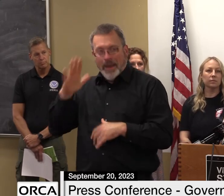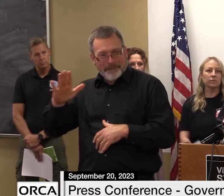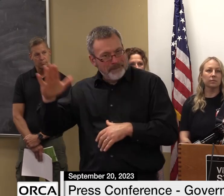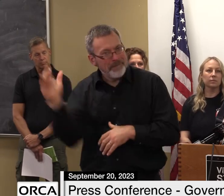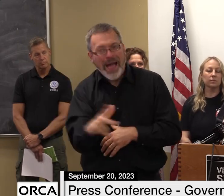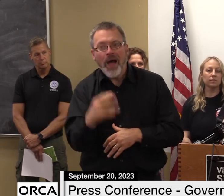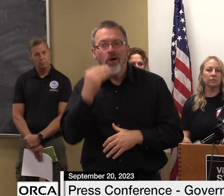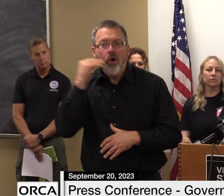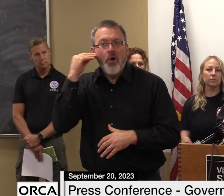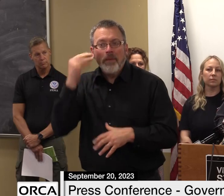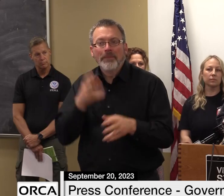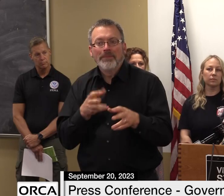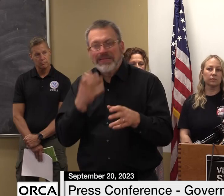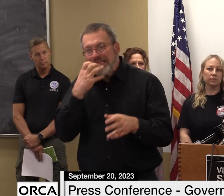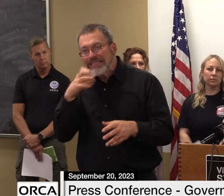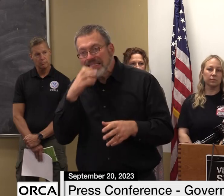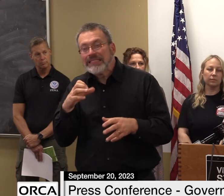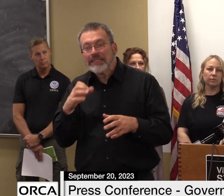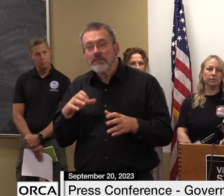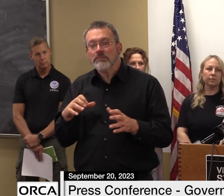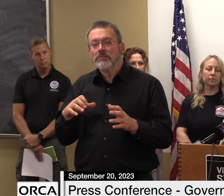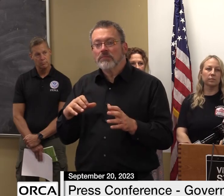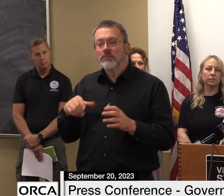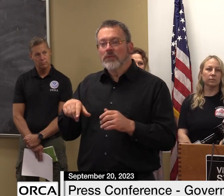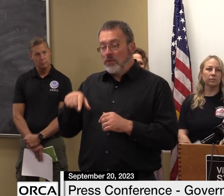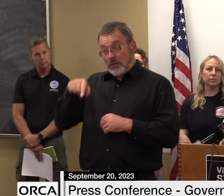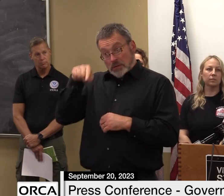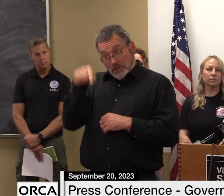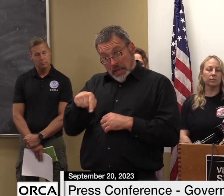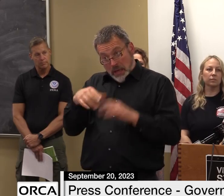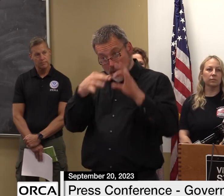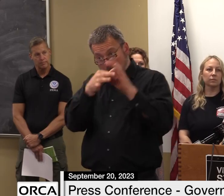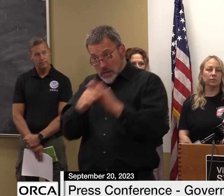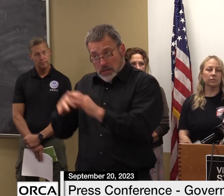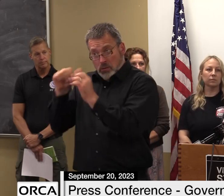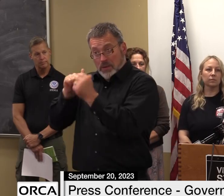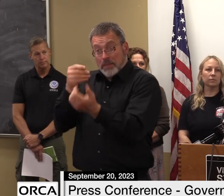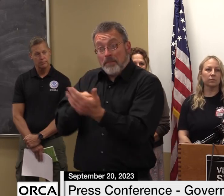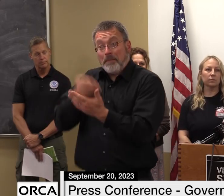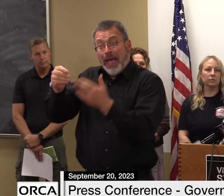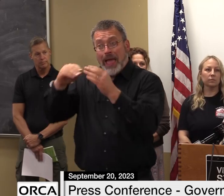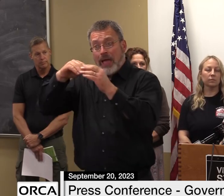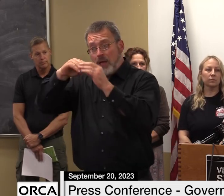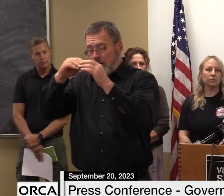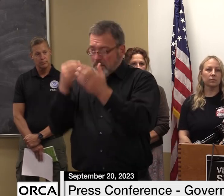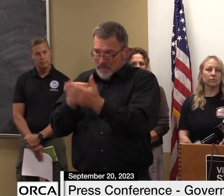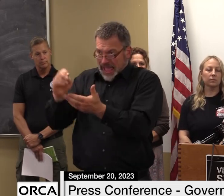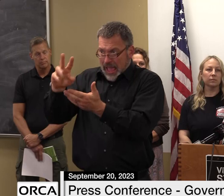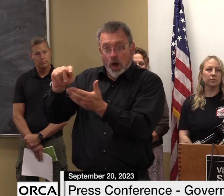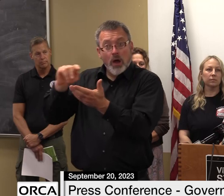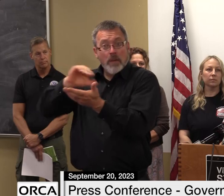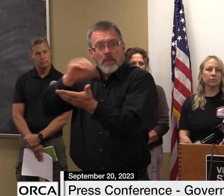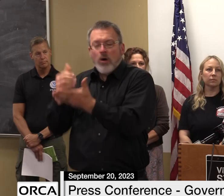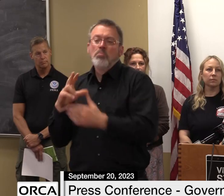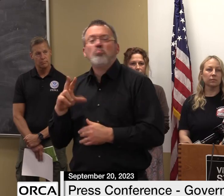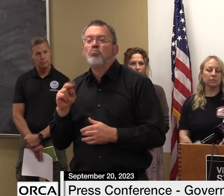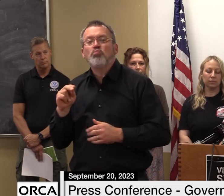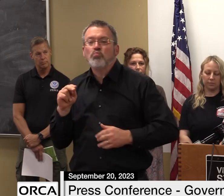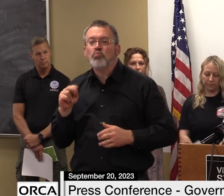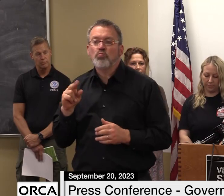of your buyout. So we are committed to working with FEMA and the municipalities